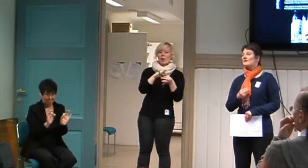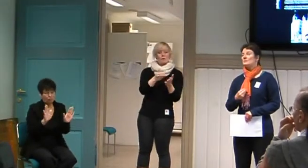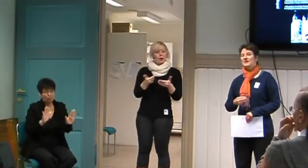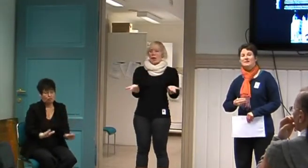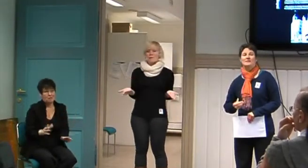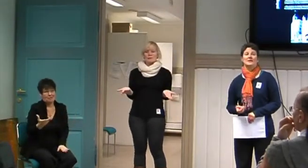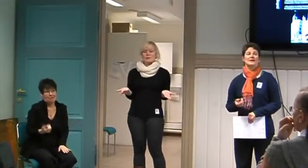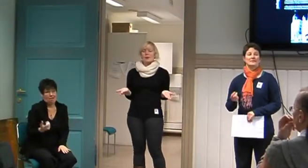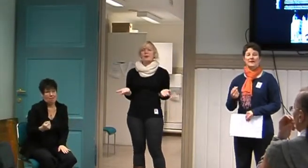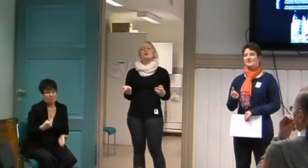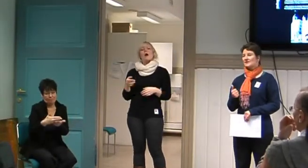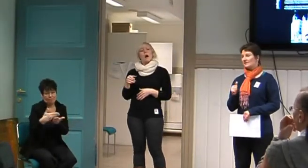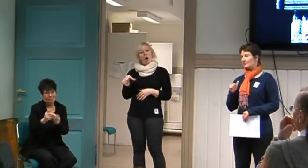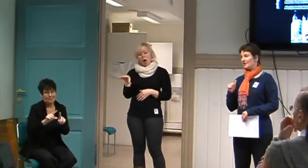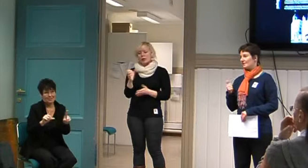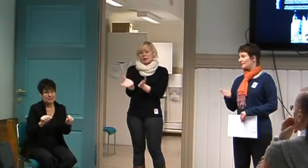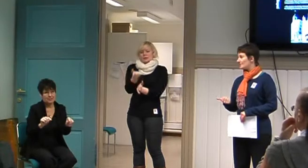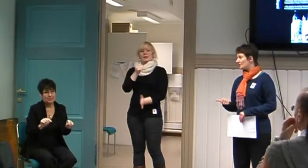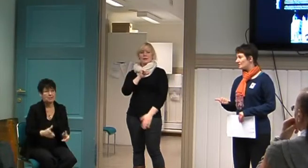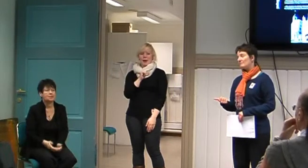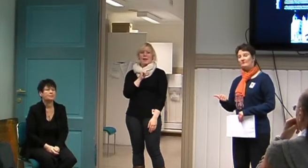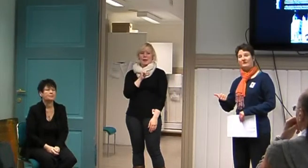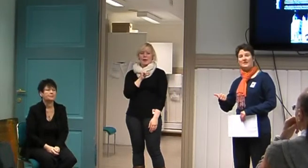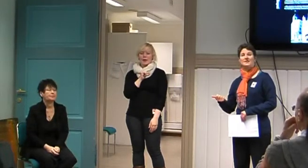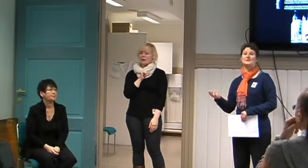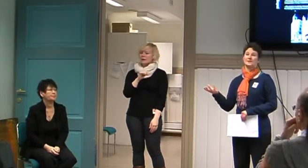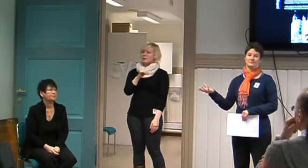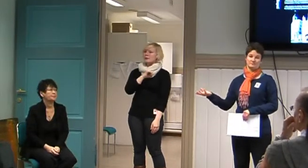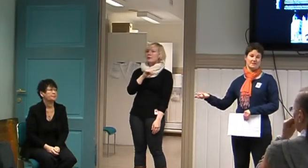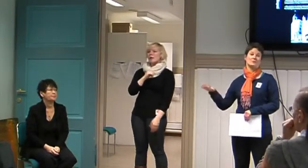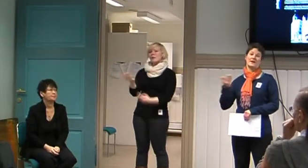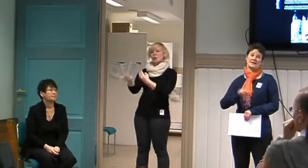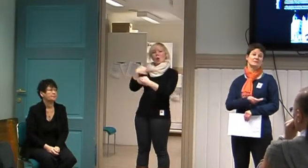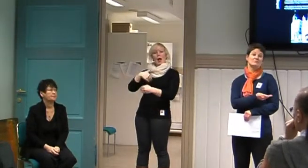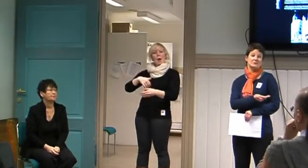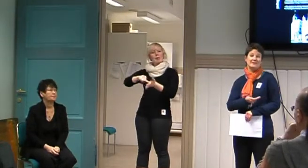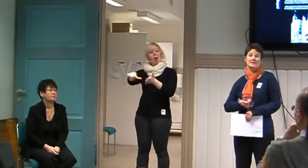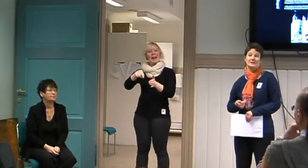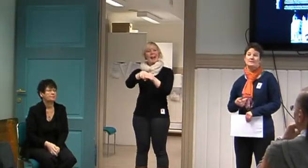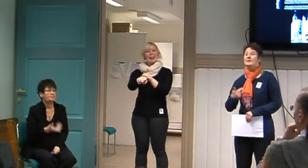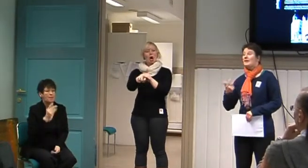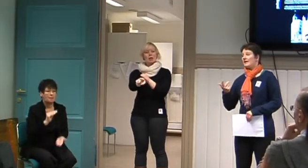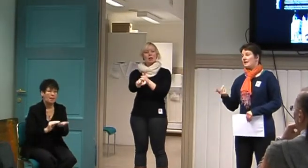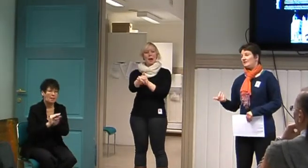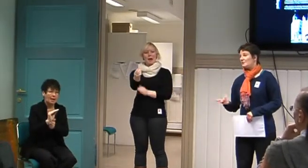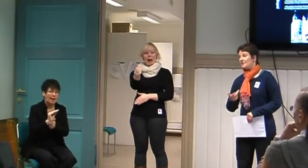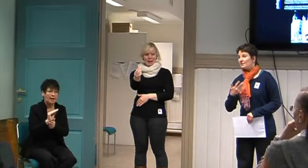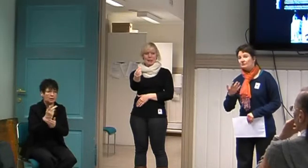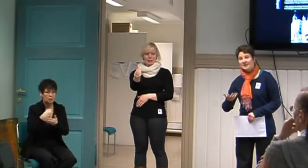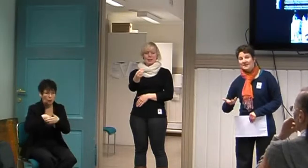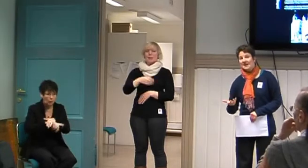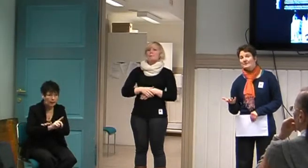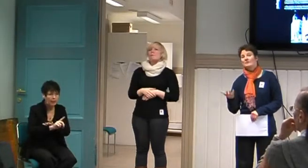the money that we can make, and that's with admission fees, so people paying to enter. It's